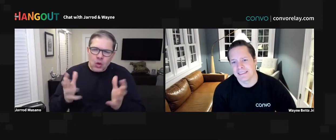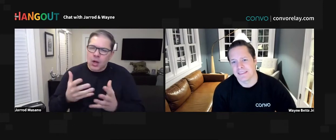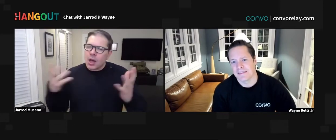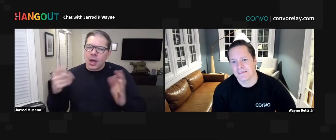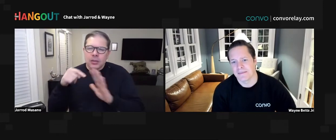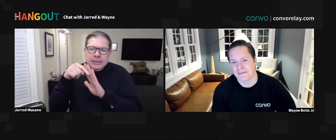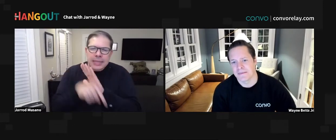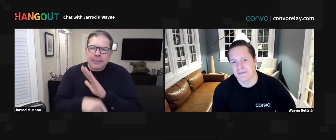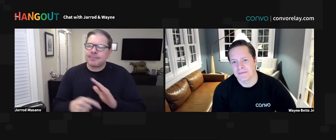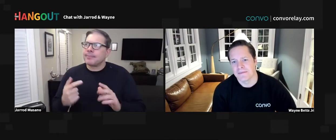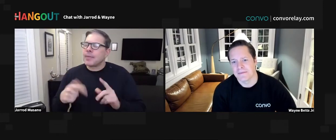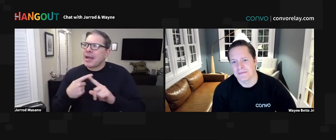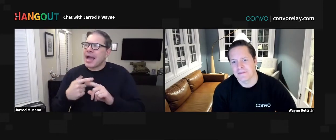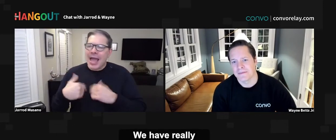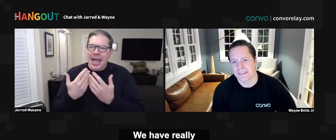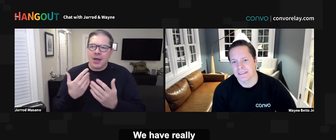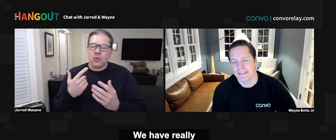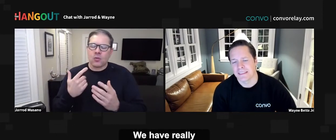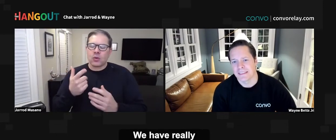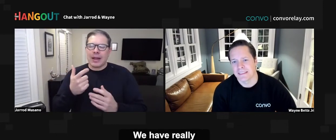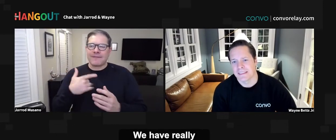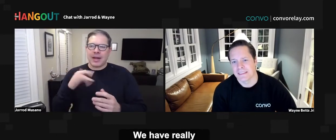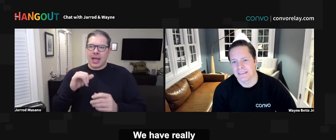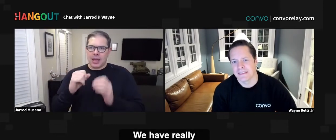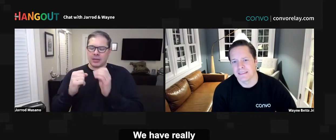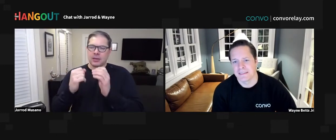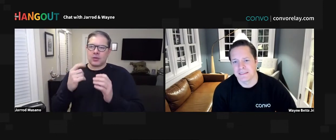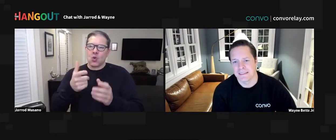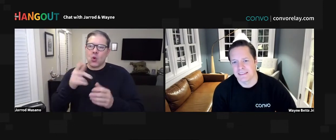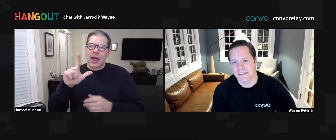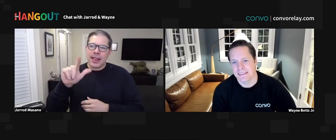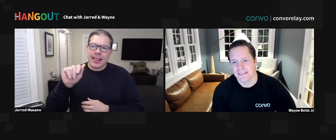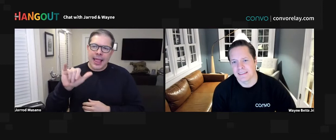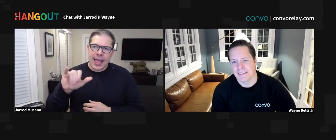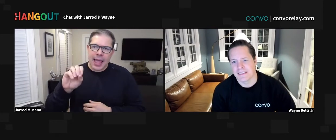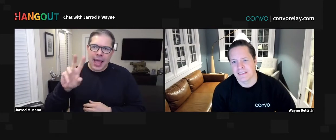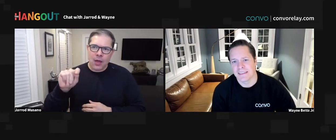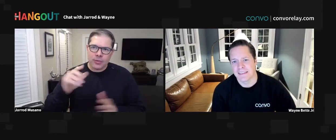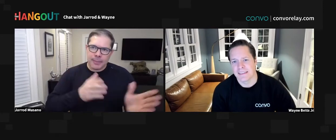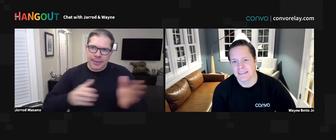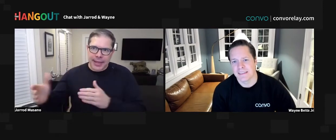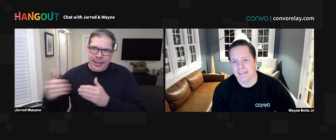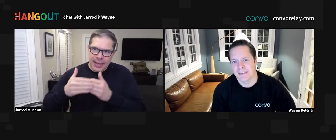I enjoy working with you. We have really deep conversations. We do that a lot.